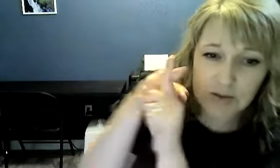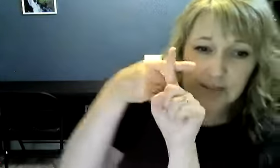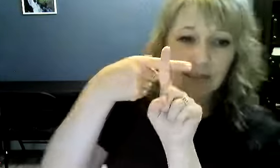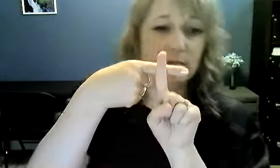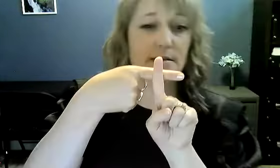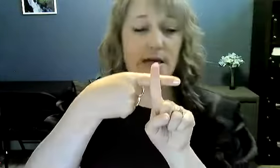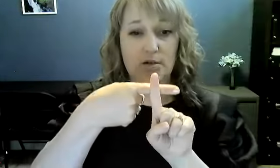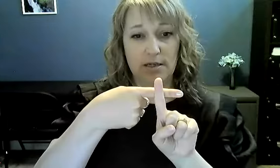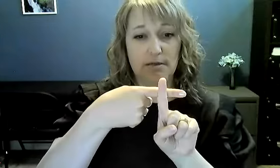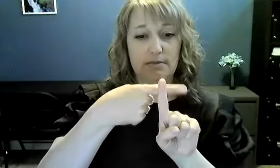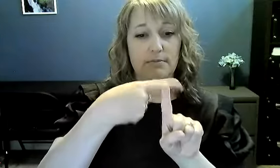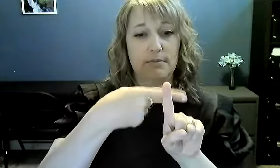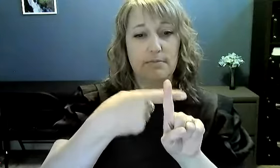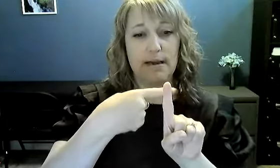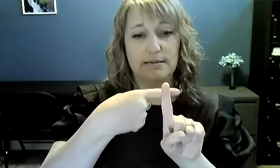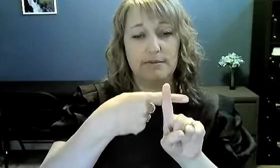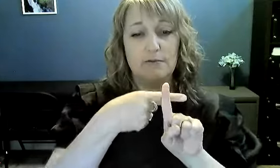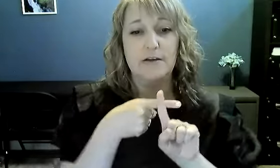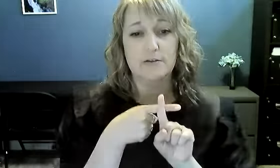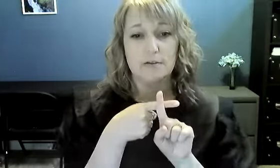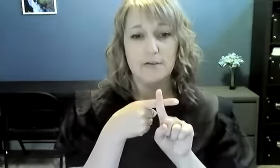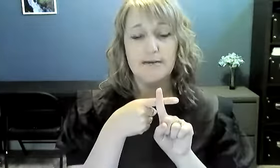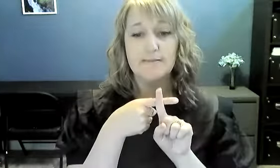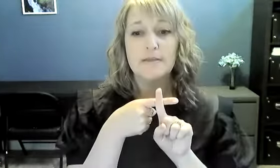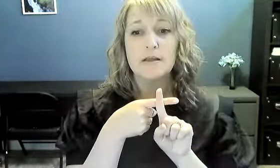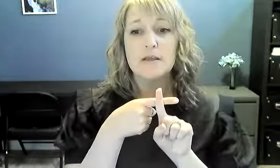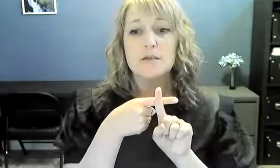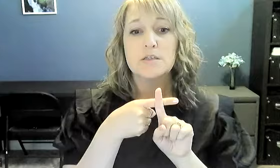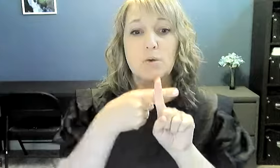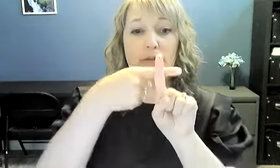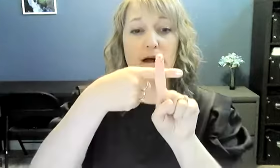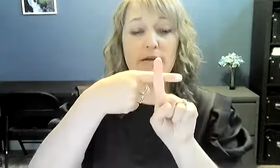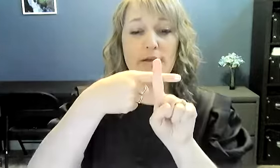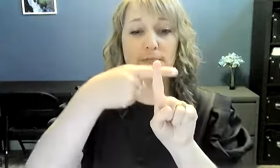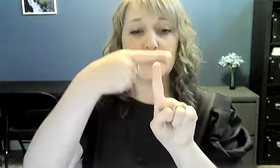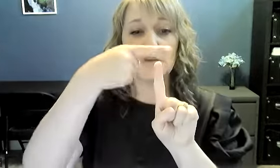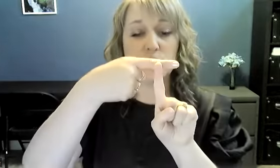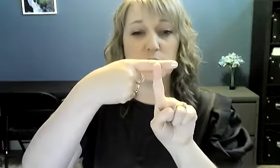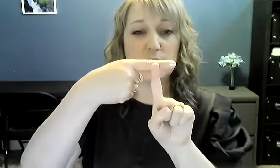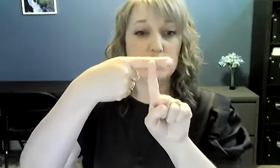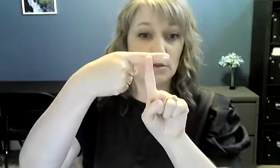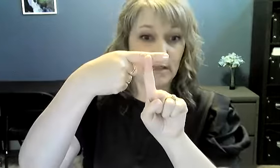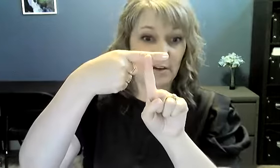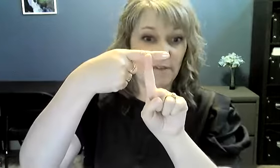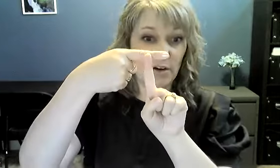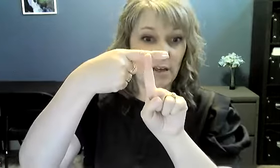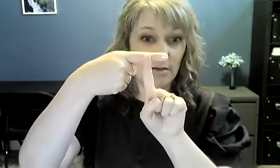fingers touching, backs of your fingers. All right. So month, you start at your fingernail, and